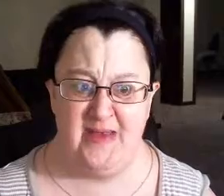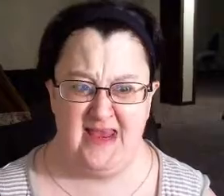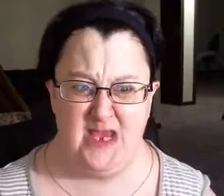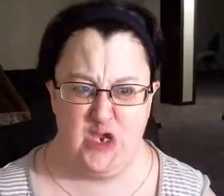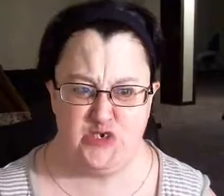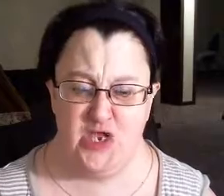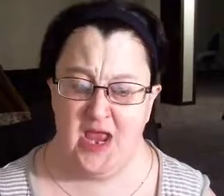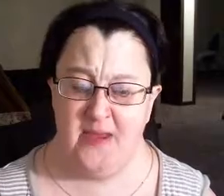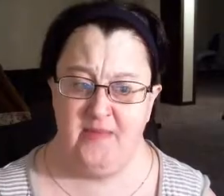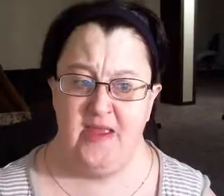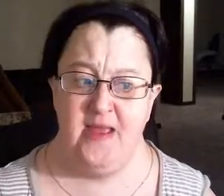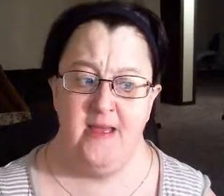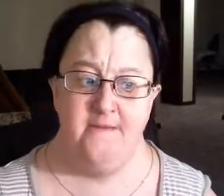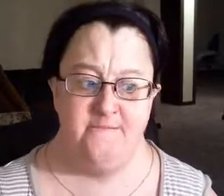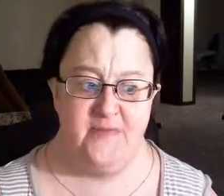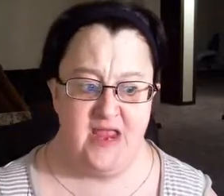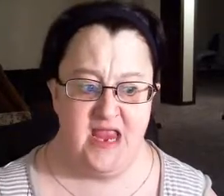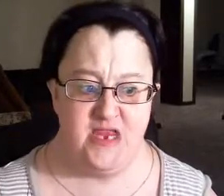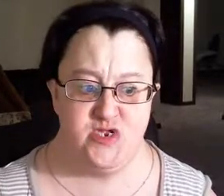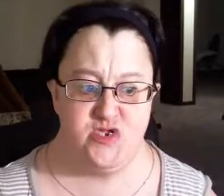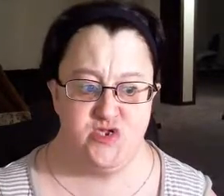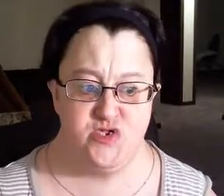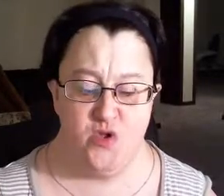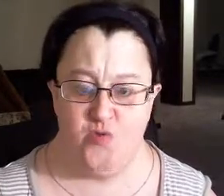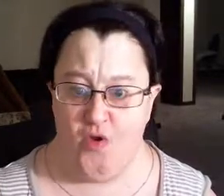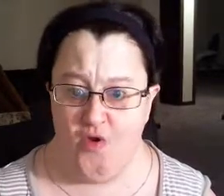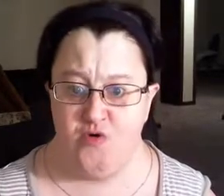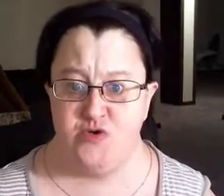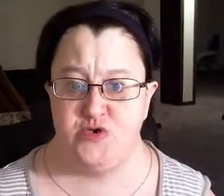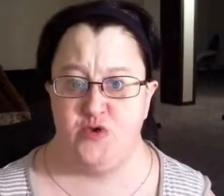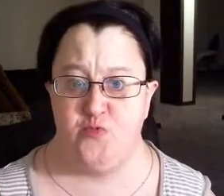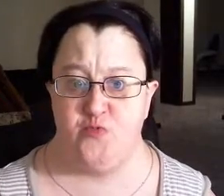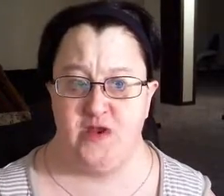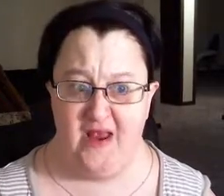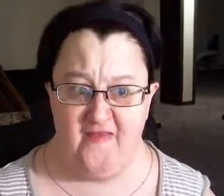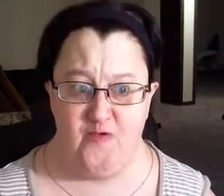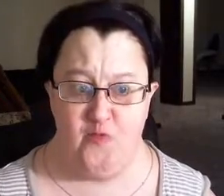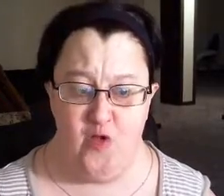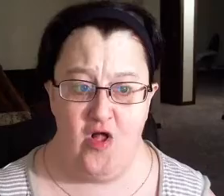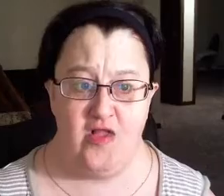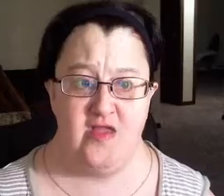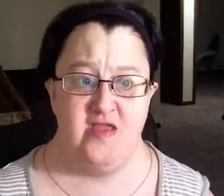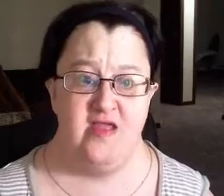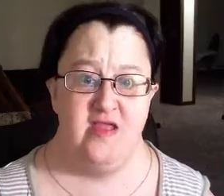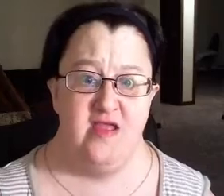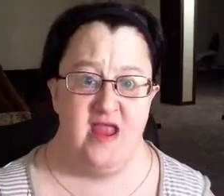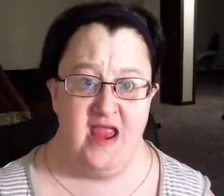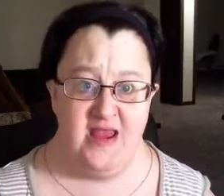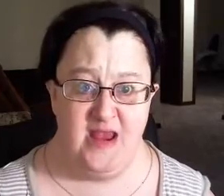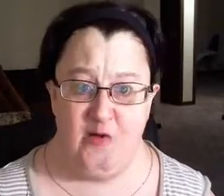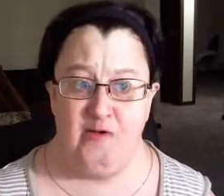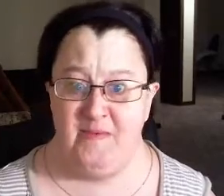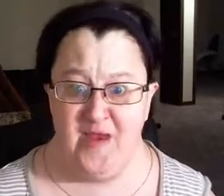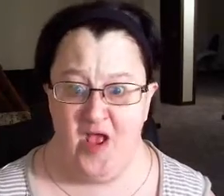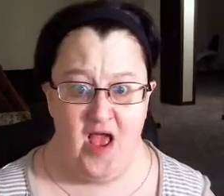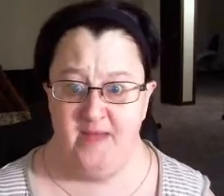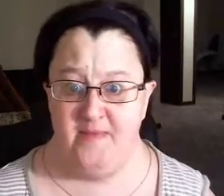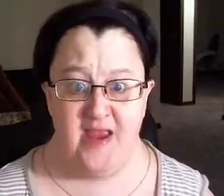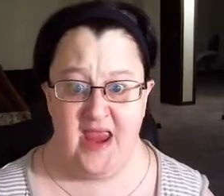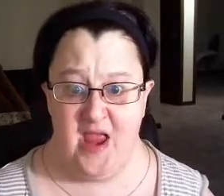minutes each time but it's so hard to get out there and walk and it'll already be hot and muggy